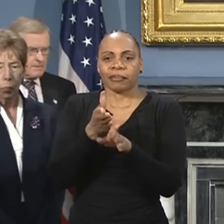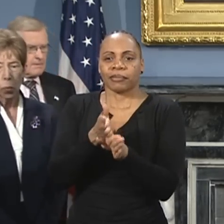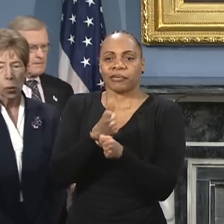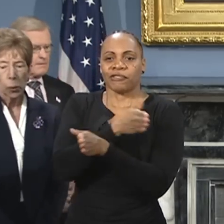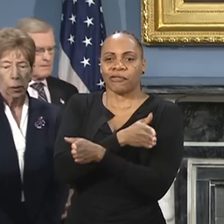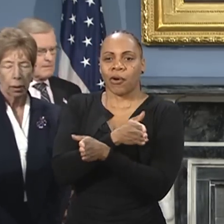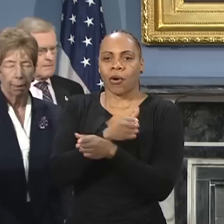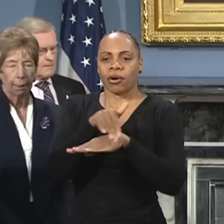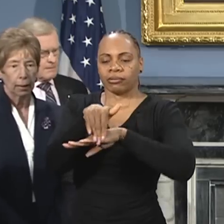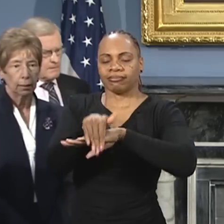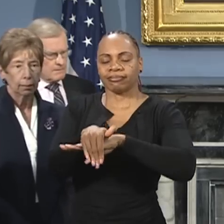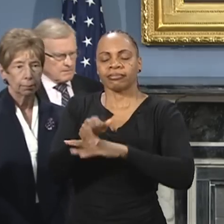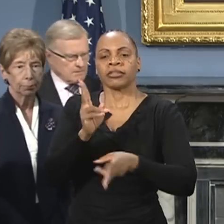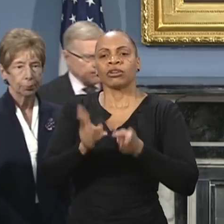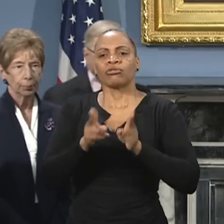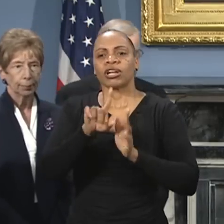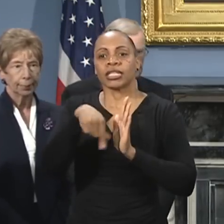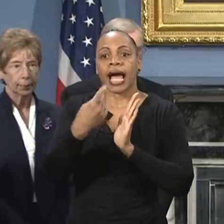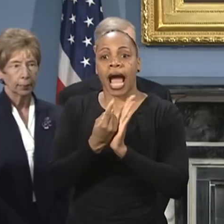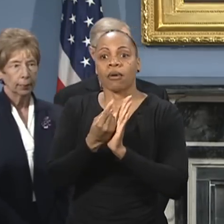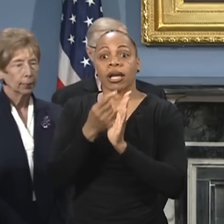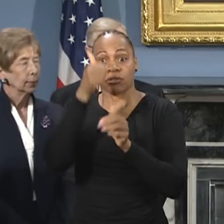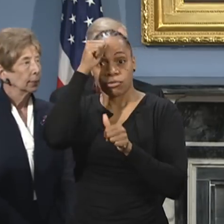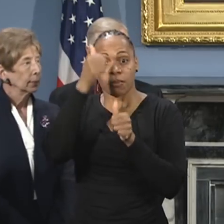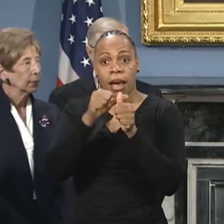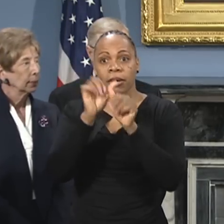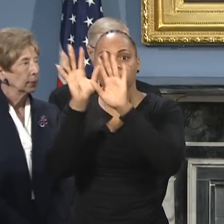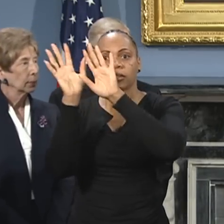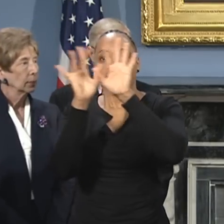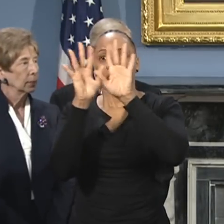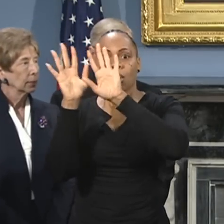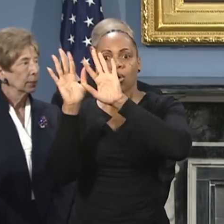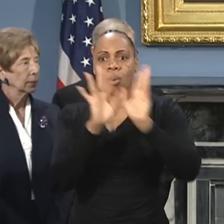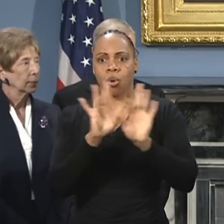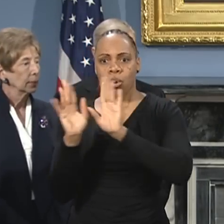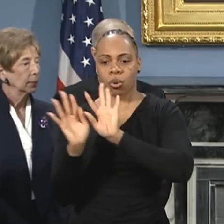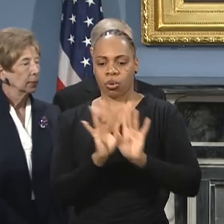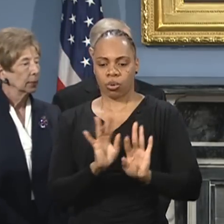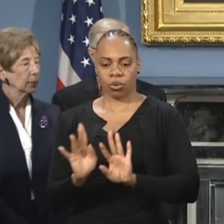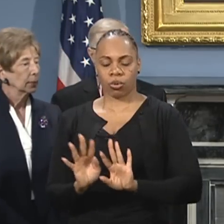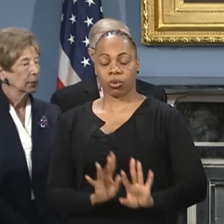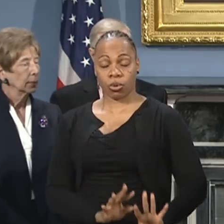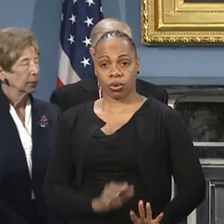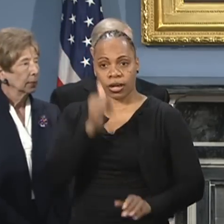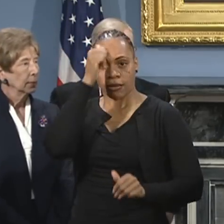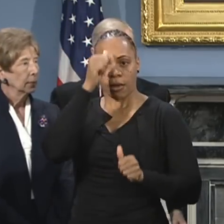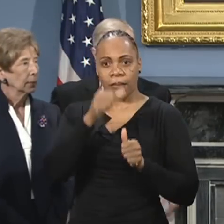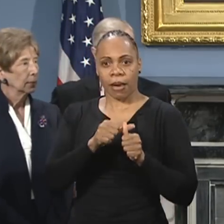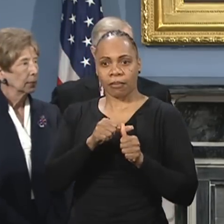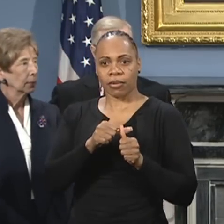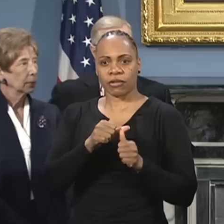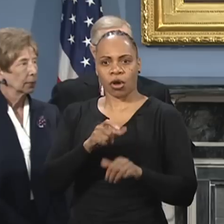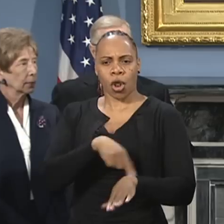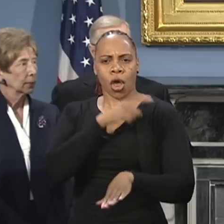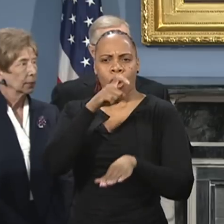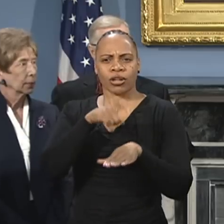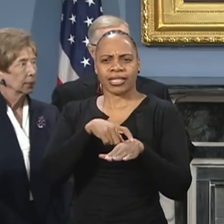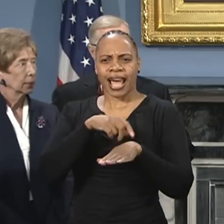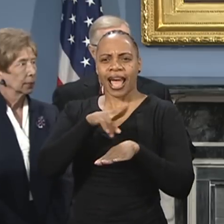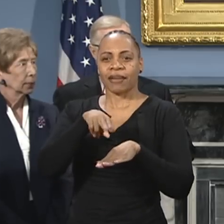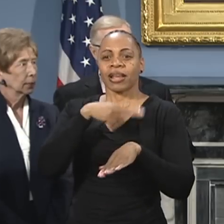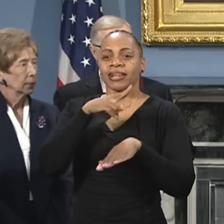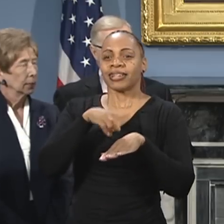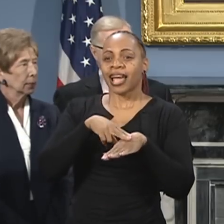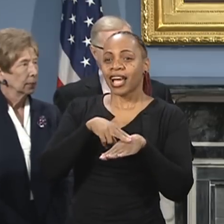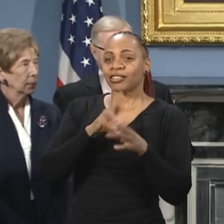in that way, and it sped up, as everyone remember. For a long time, we were getting a National Weather Service report of 6 to 10 inches, and